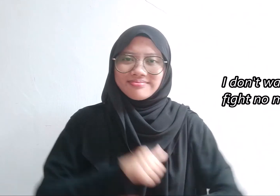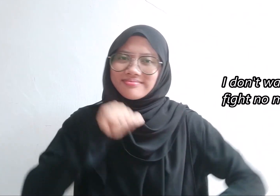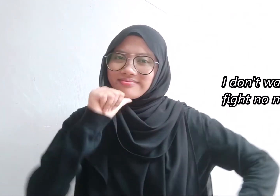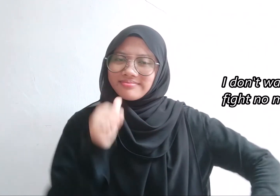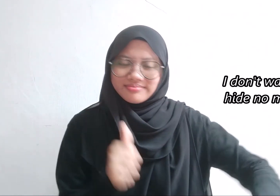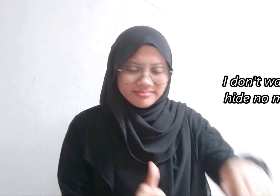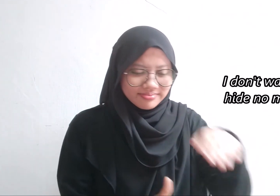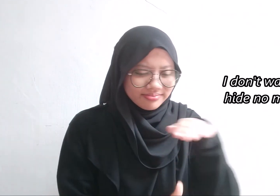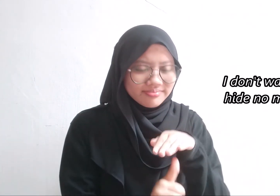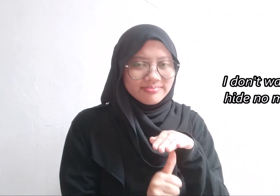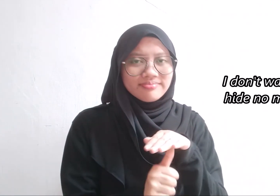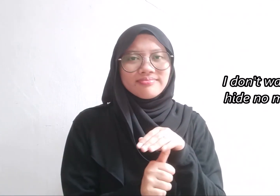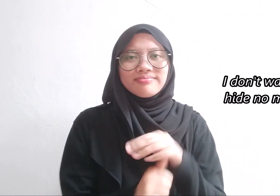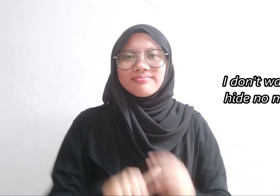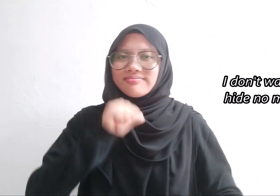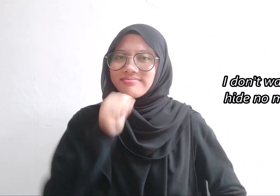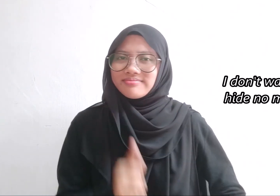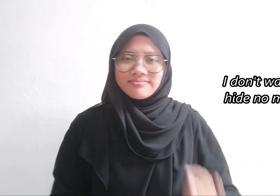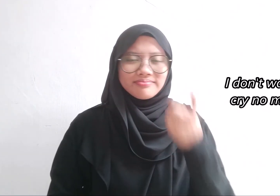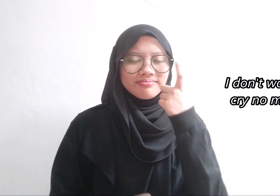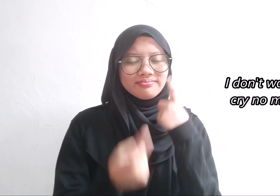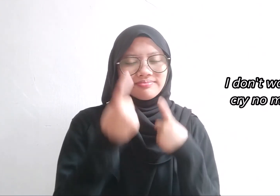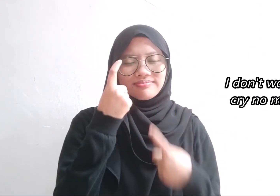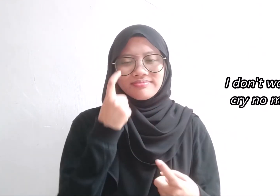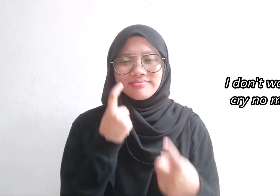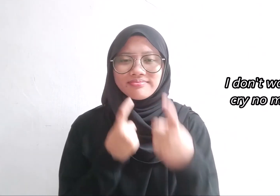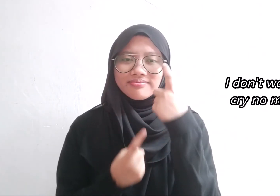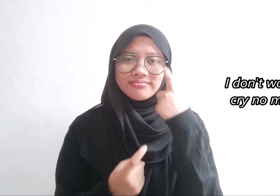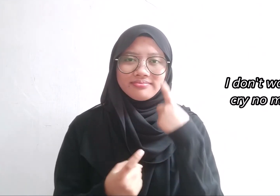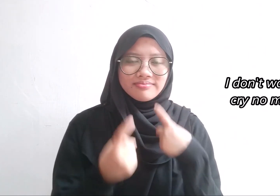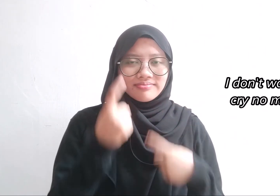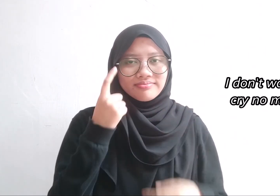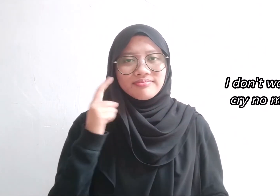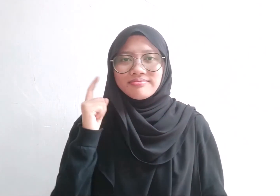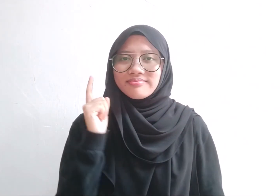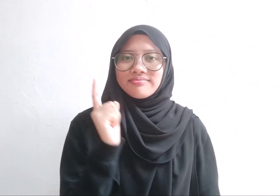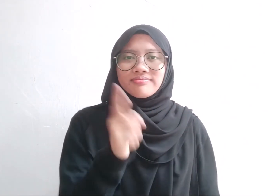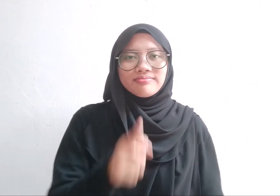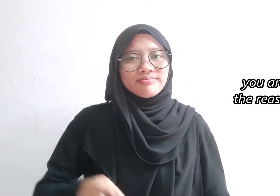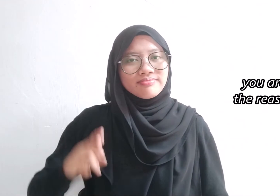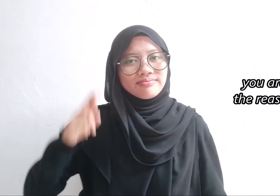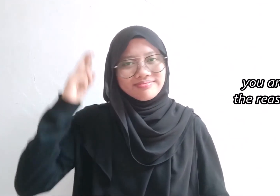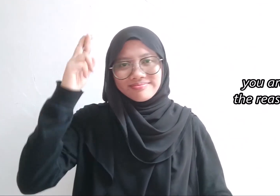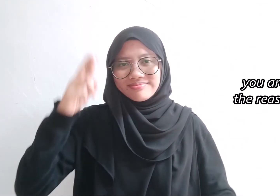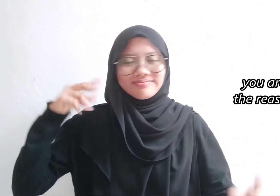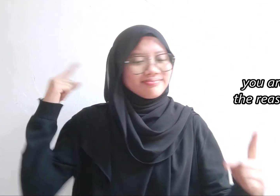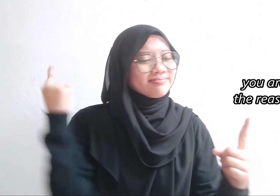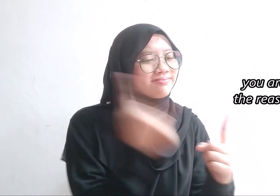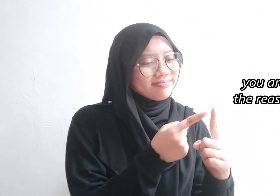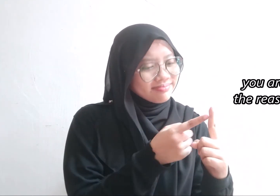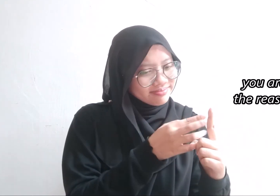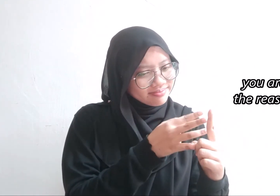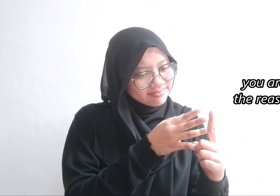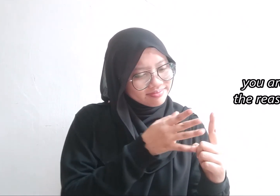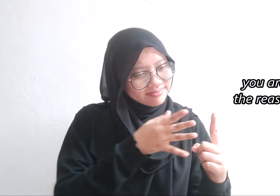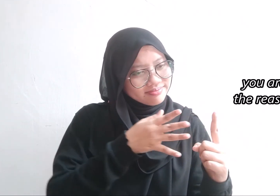don't wanna cry No, I don't wanna cry No, come back Oh, you're the reason To me I a little